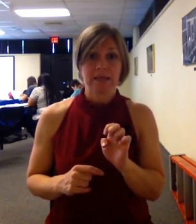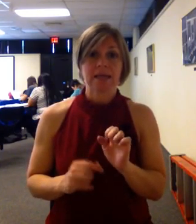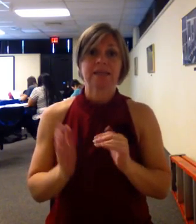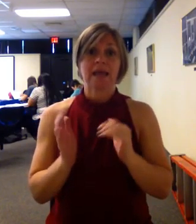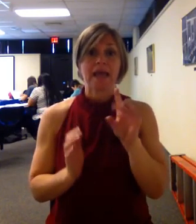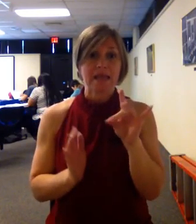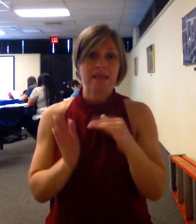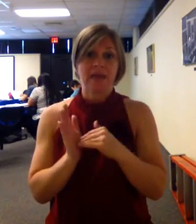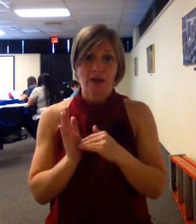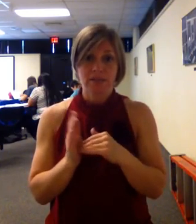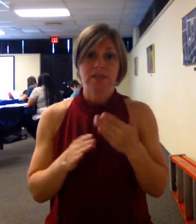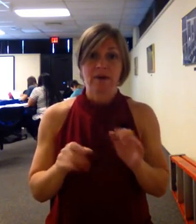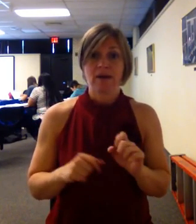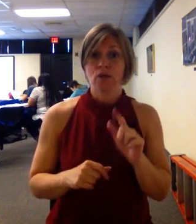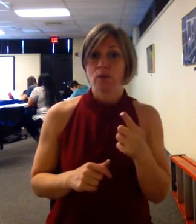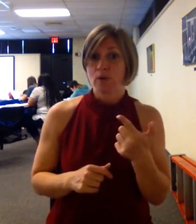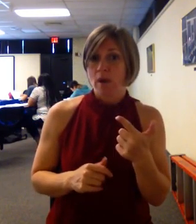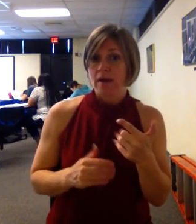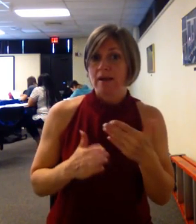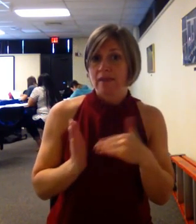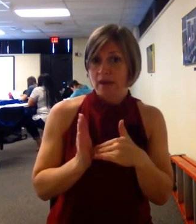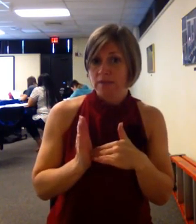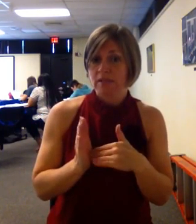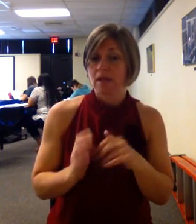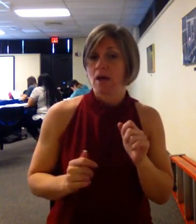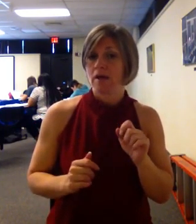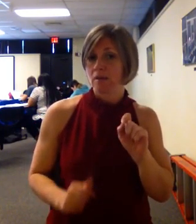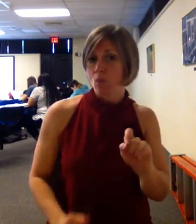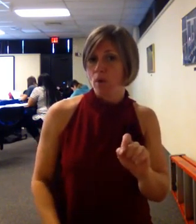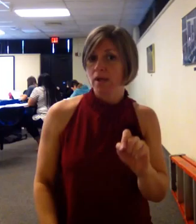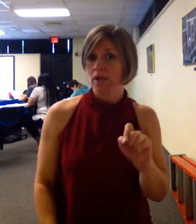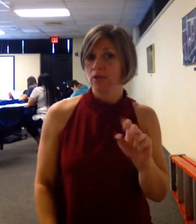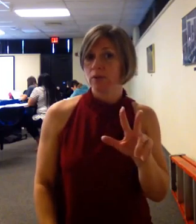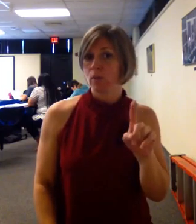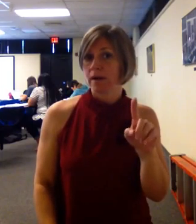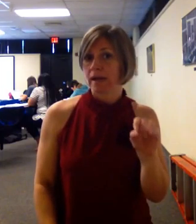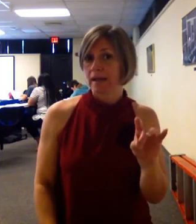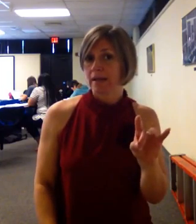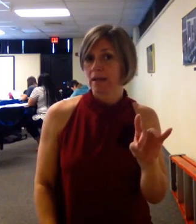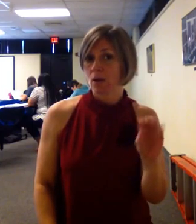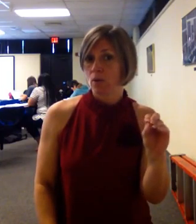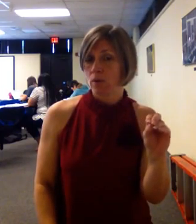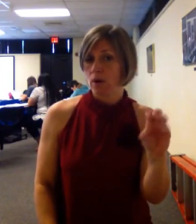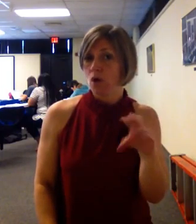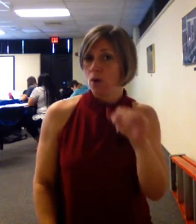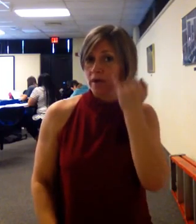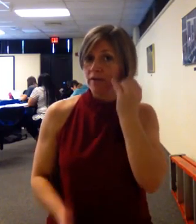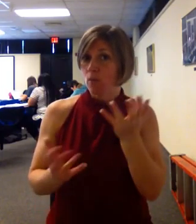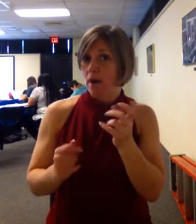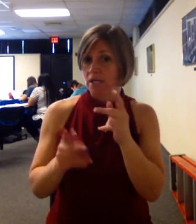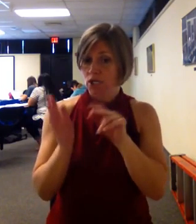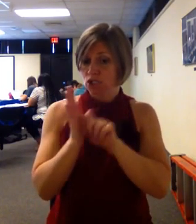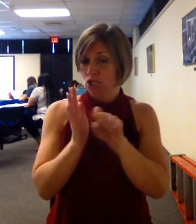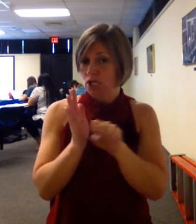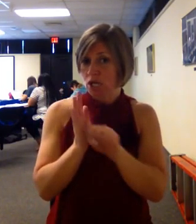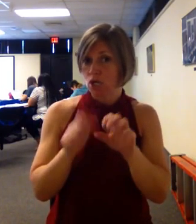divided by 21,000, so that's 0.3810. Once again, if you want to check your work to make sure you haven't made any